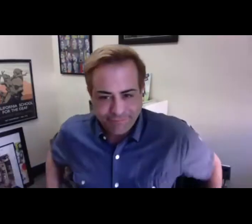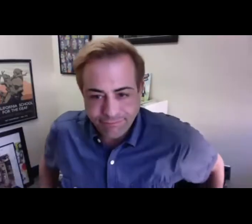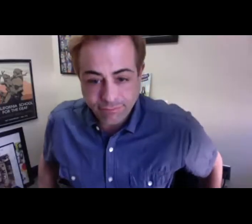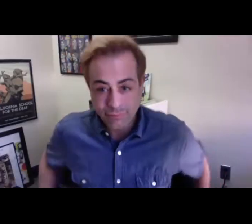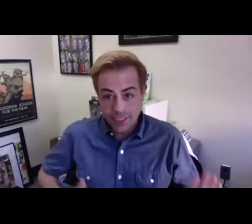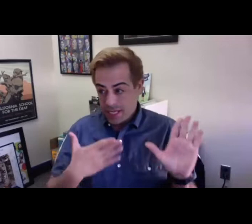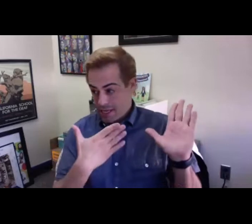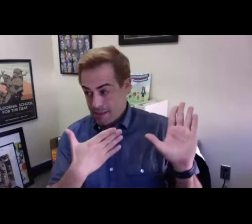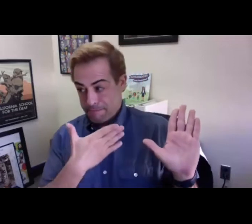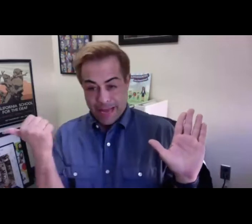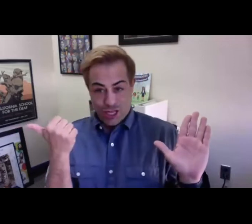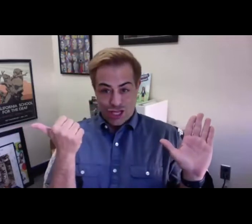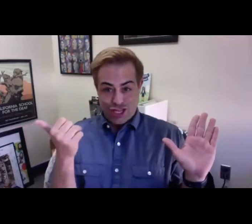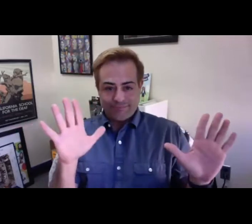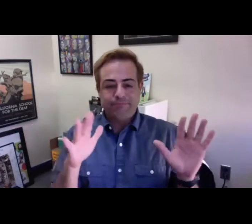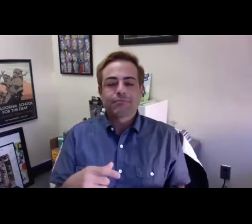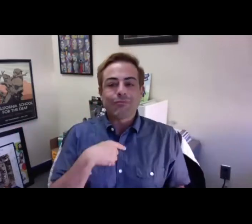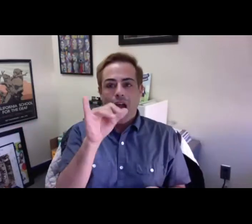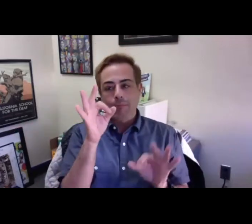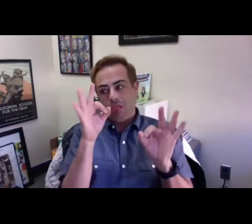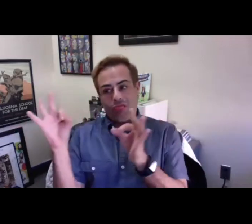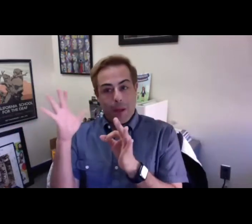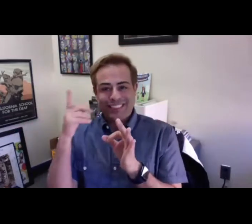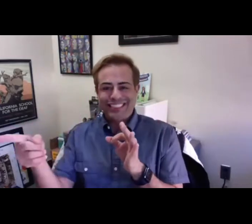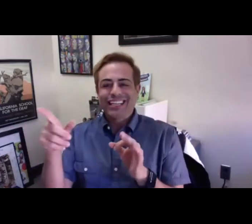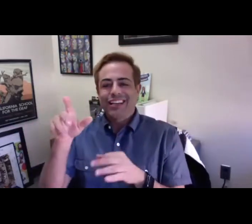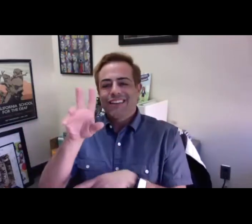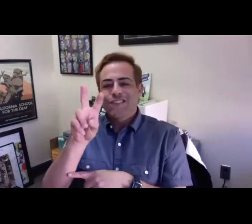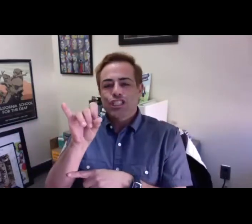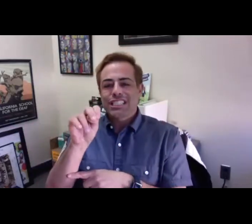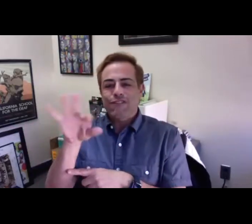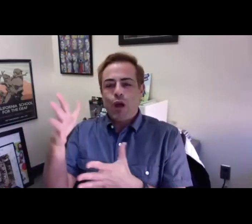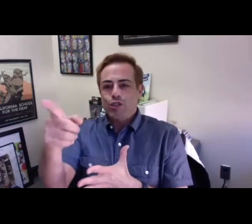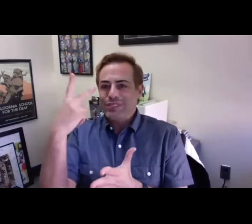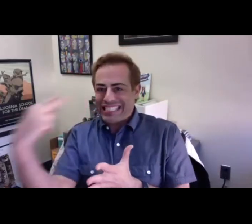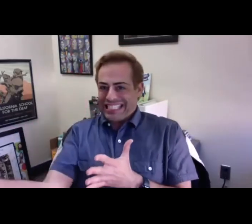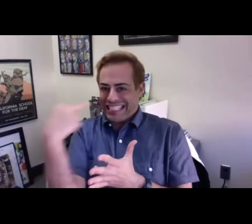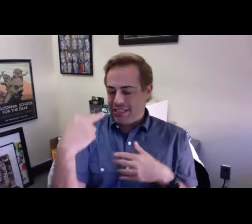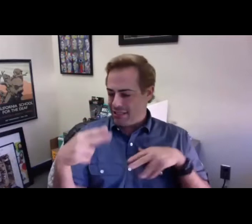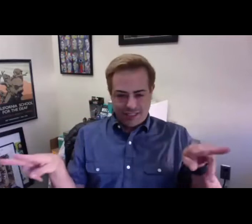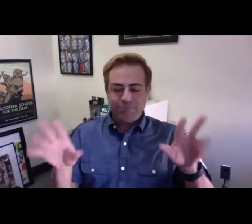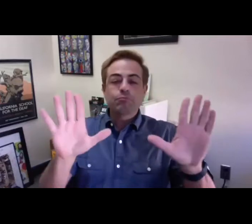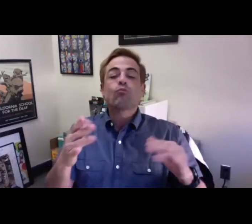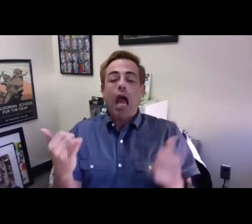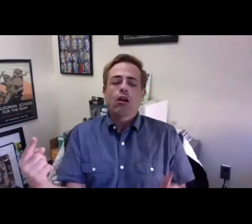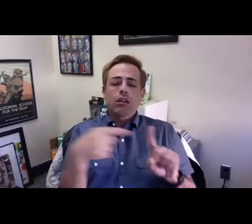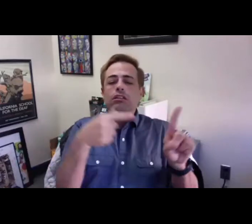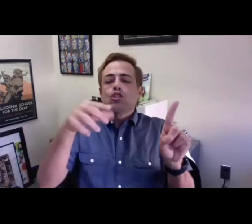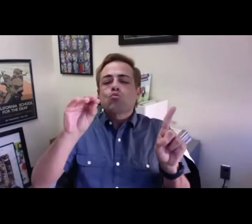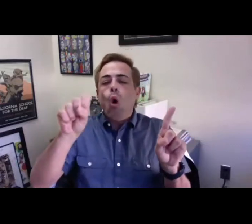One? Okay, great. Is that better? Okay. I know that can be distracting